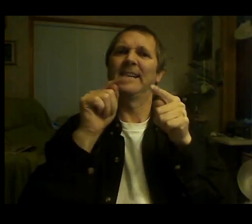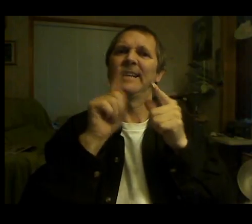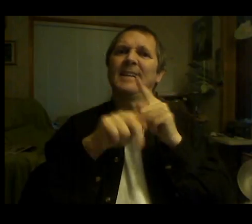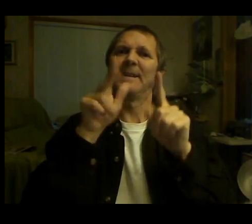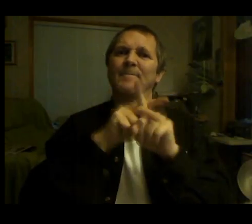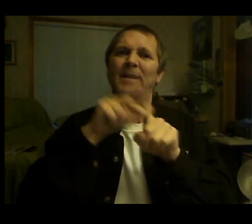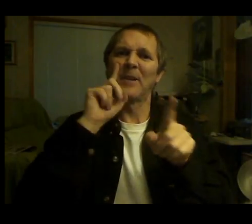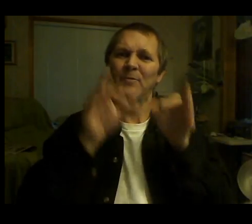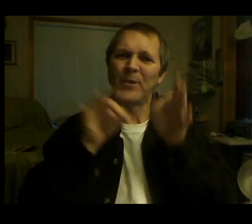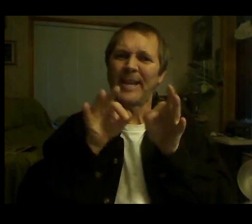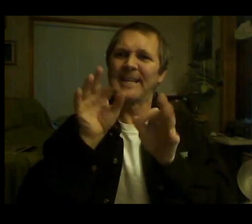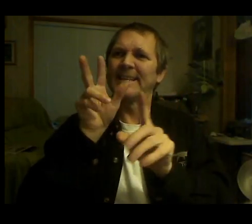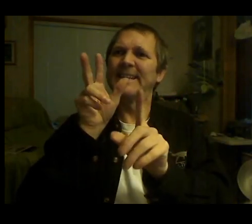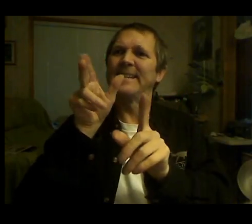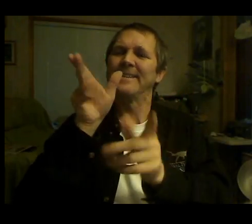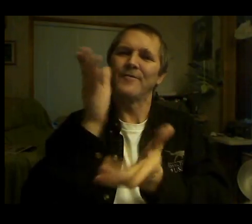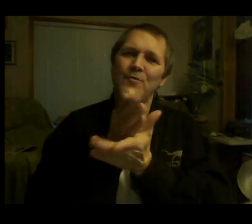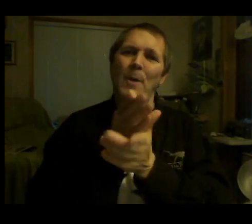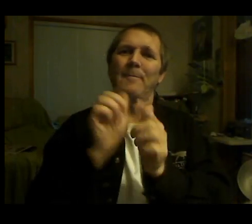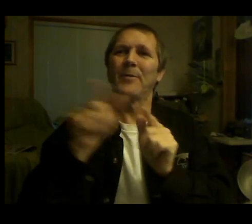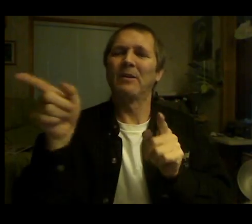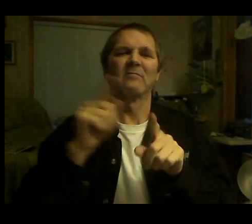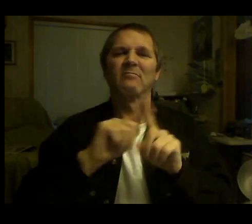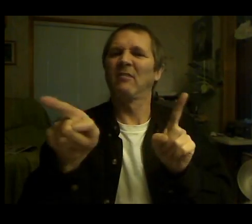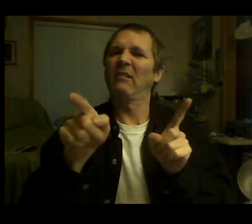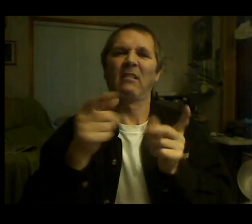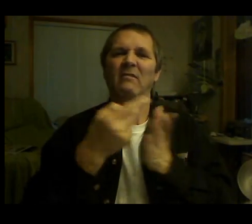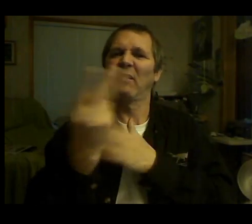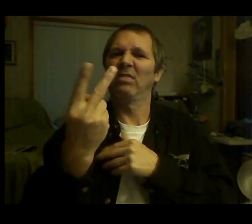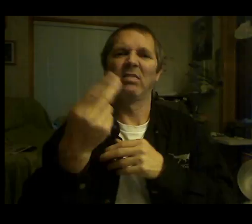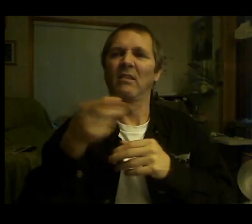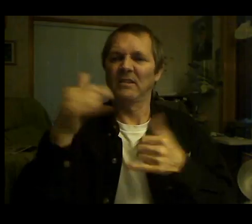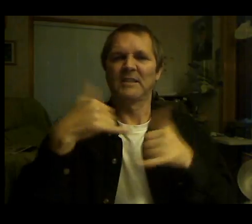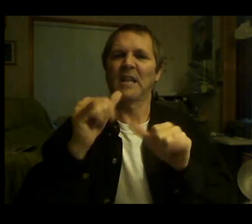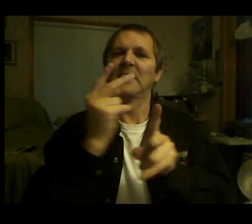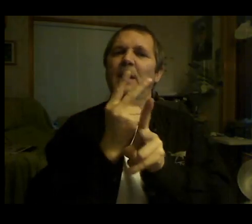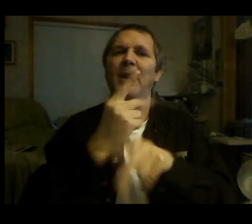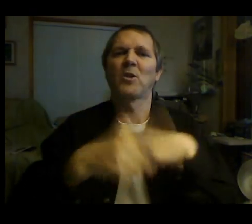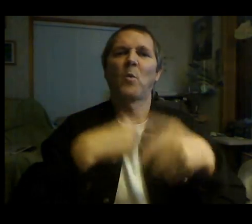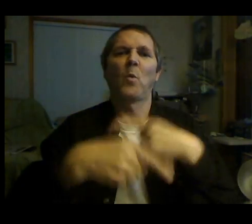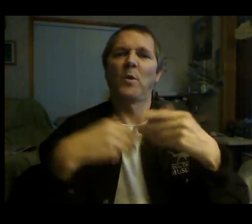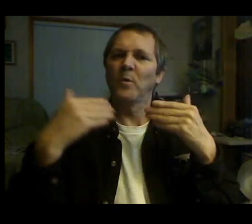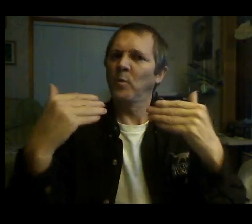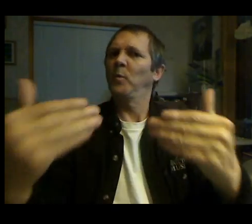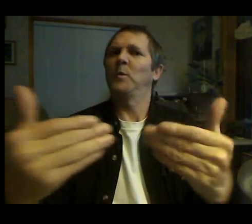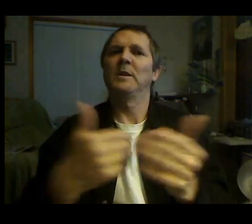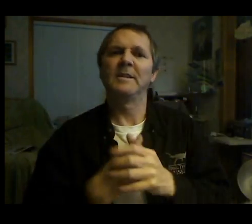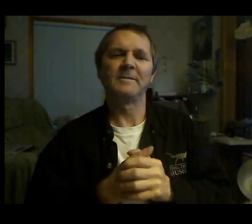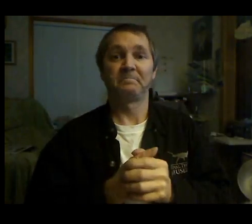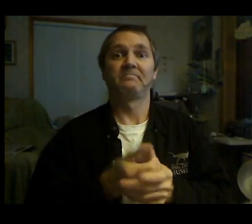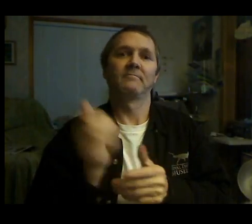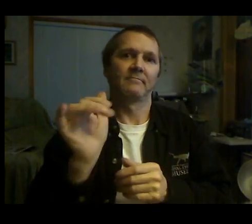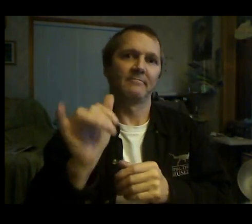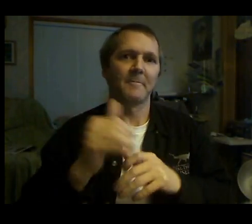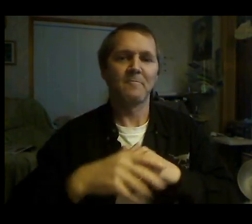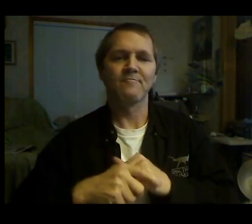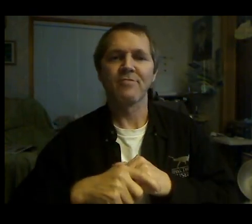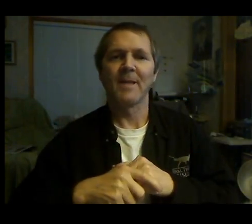Which was, thank you. You can do better. Go to our website, ac360.com. Click on the B360 link, send us your entry. We'll ask for whatever you have for them.